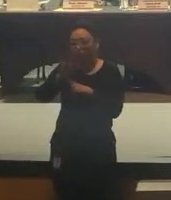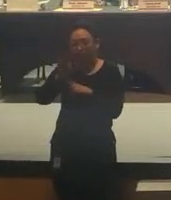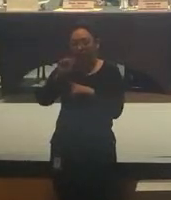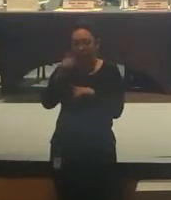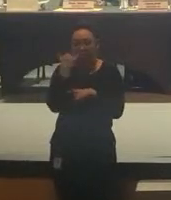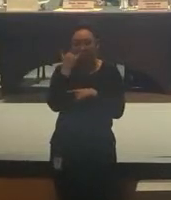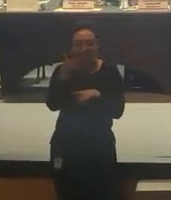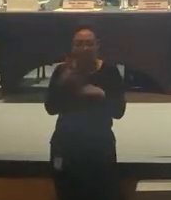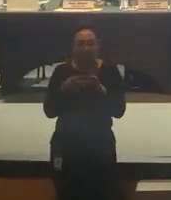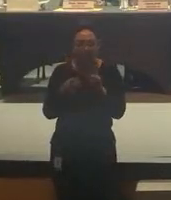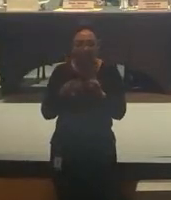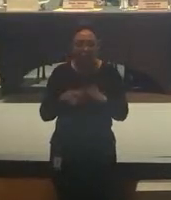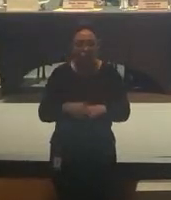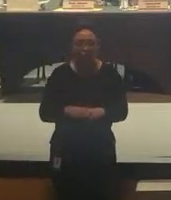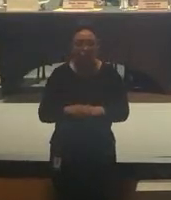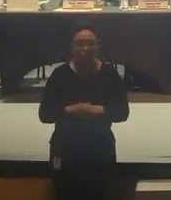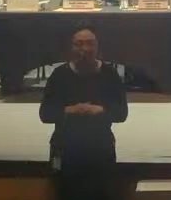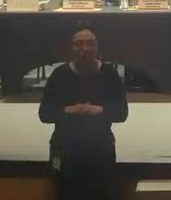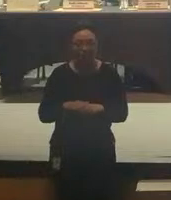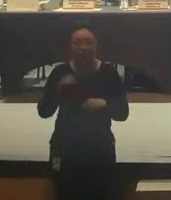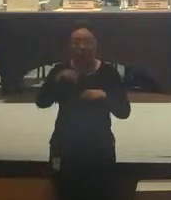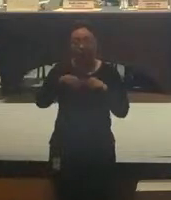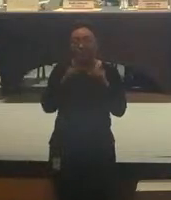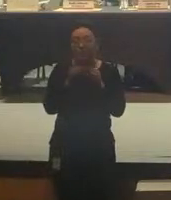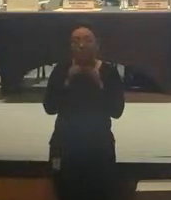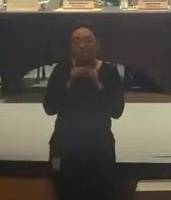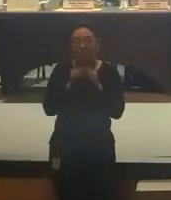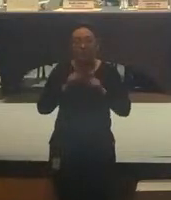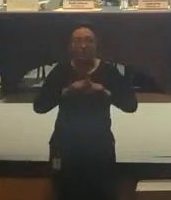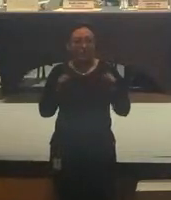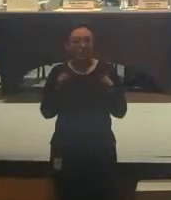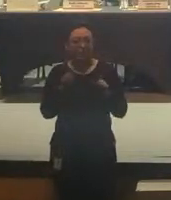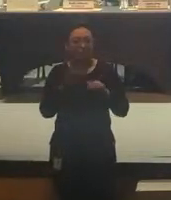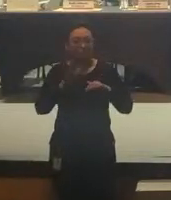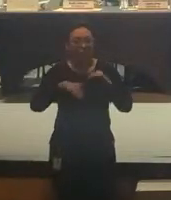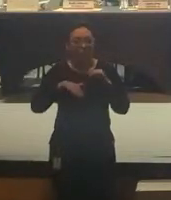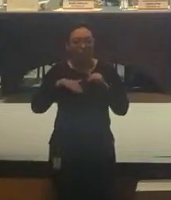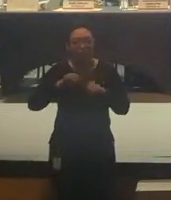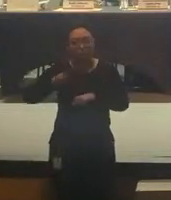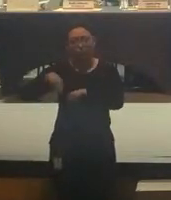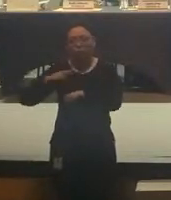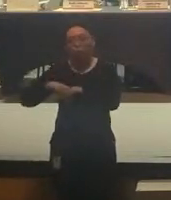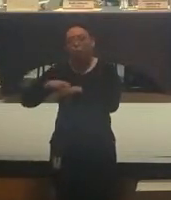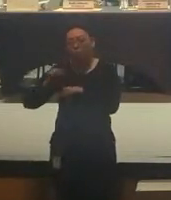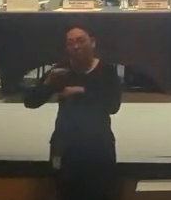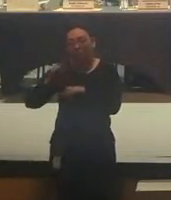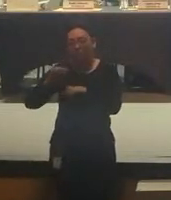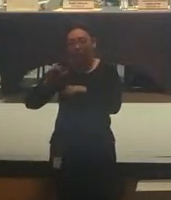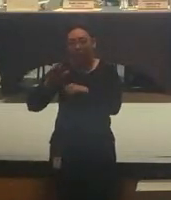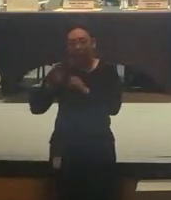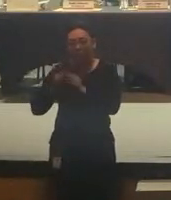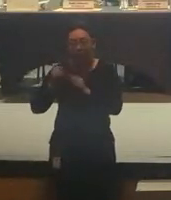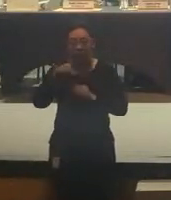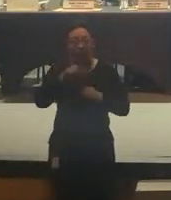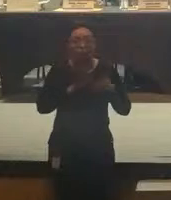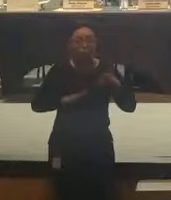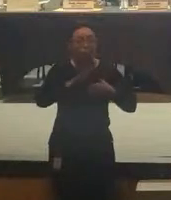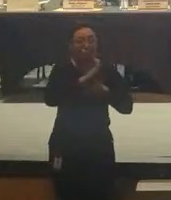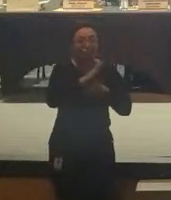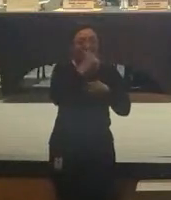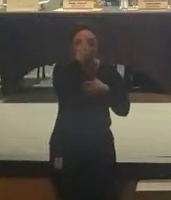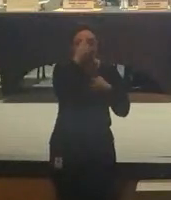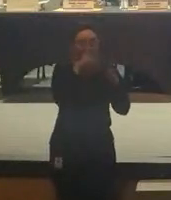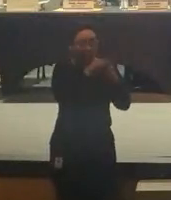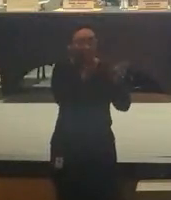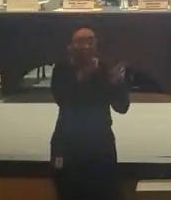702-799-0239. This meeting is different from the typical AZAC meeting. The primary purpose of this public